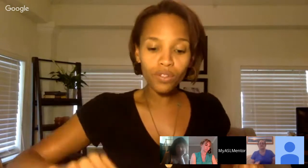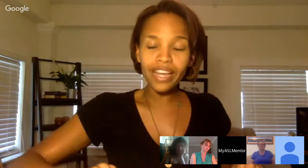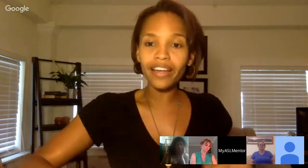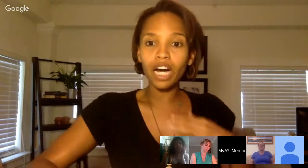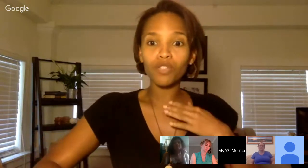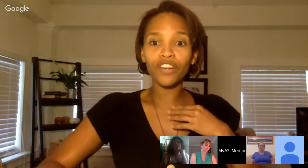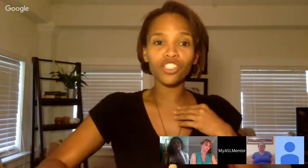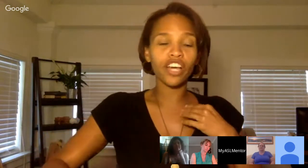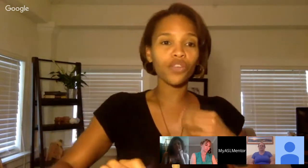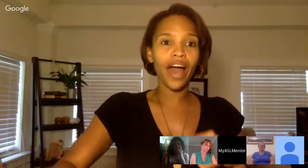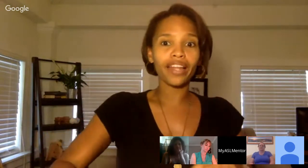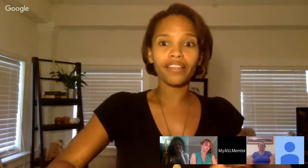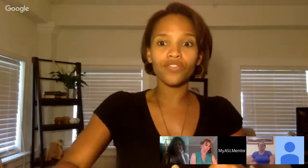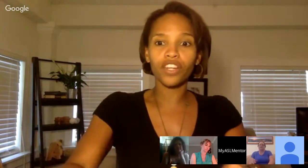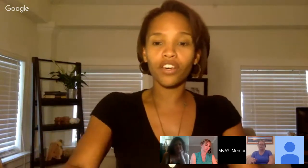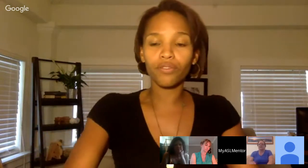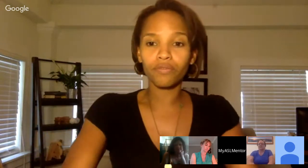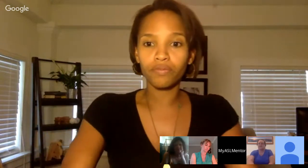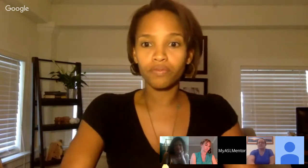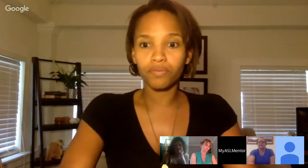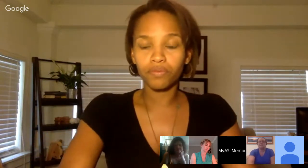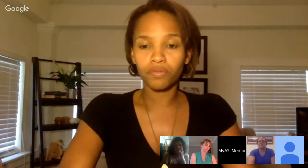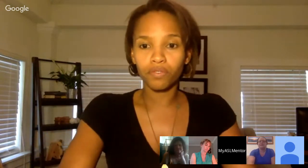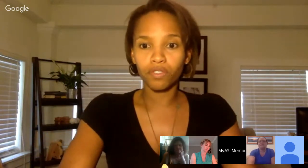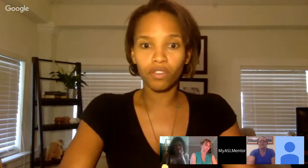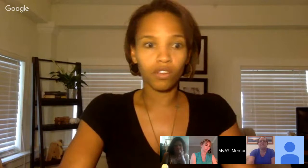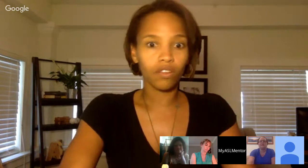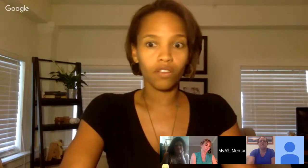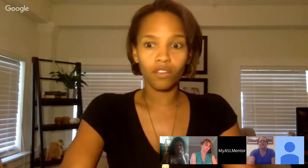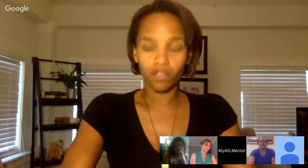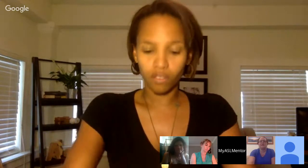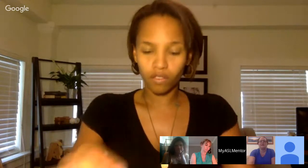Michelle, what was an observation that you had in this video?